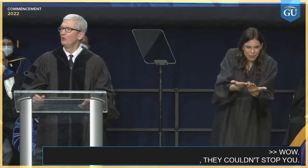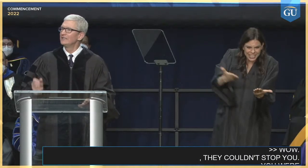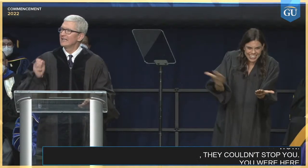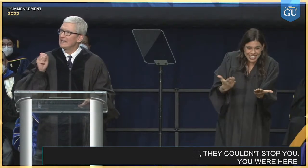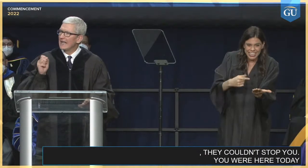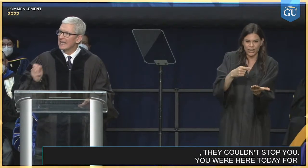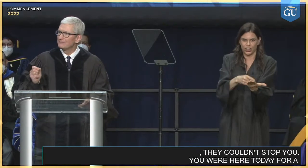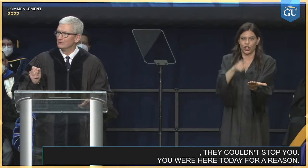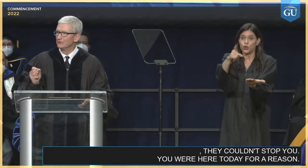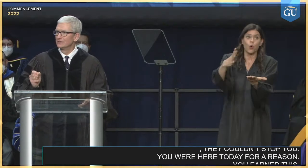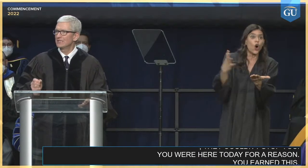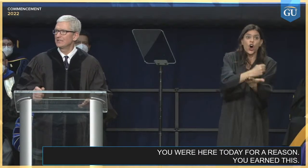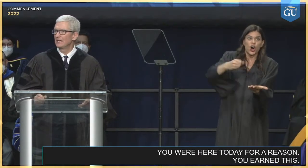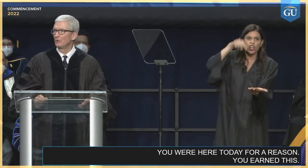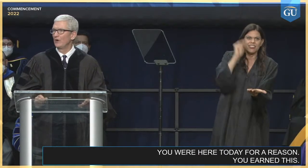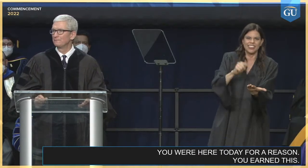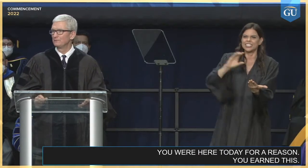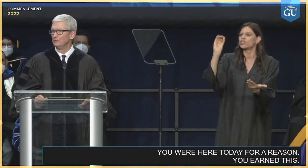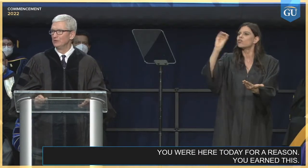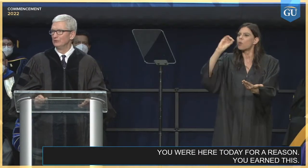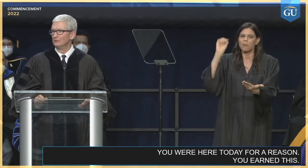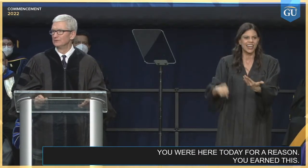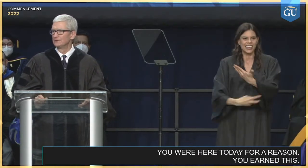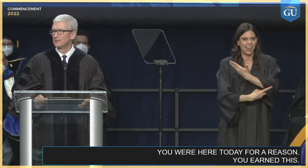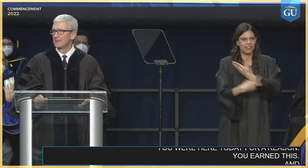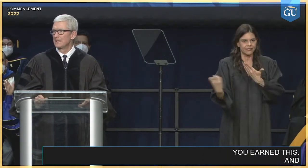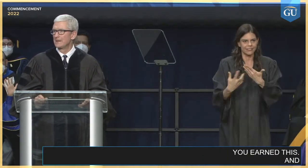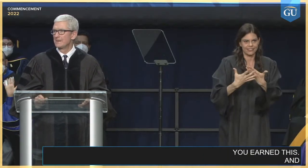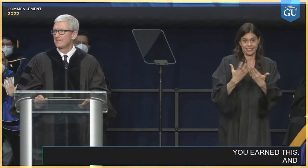can ever take that away from you.